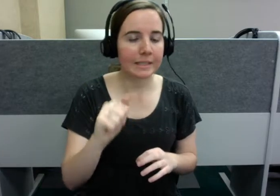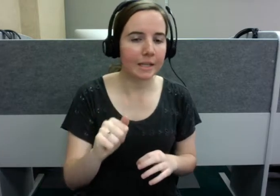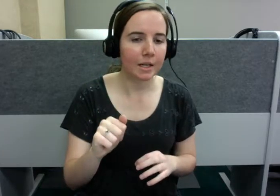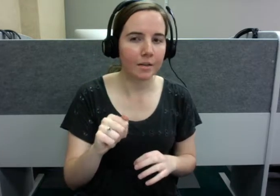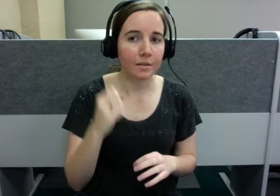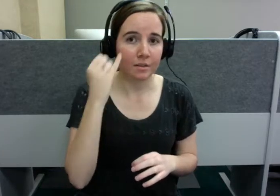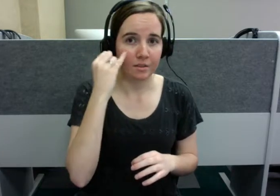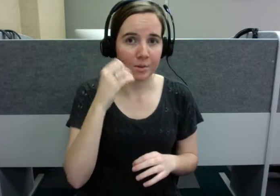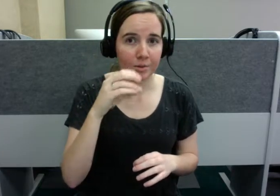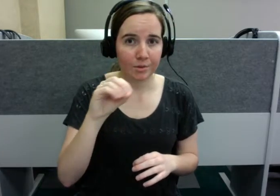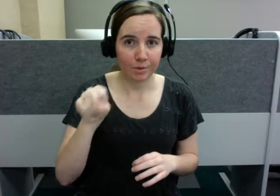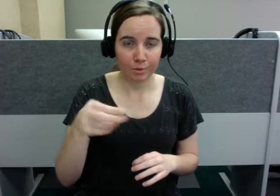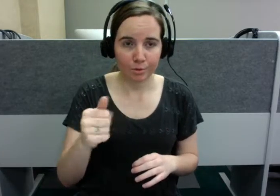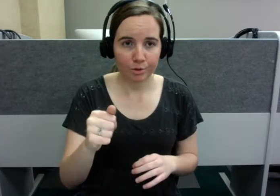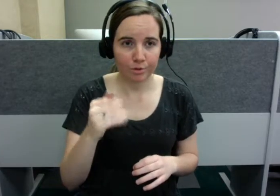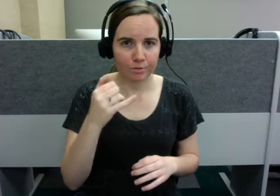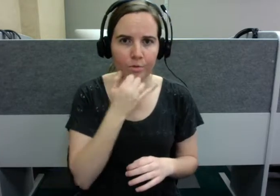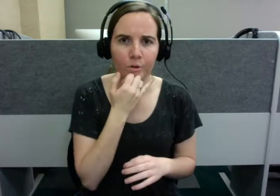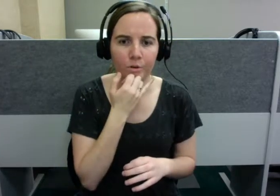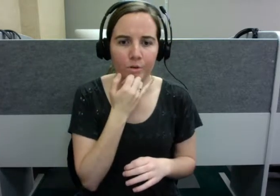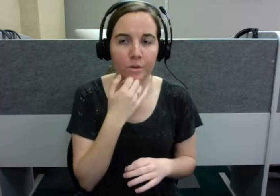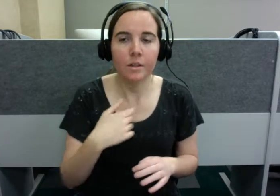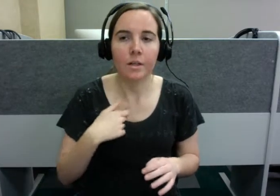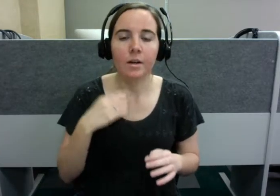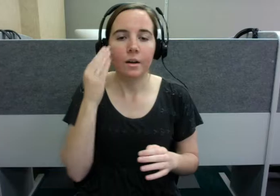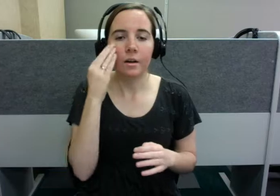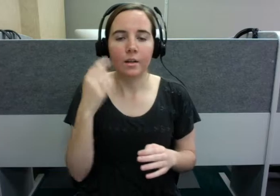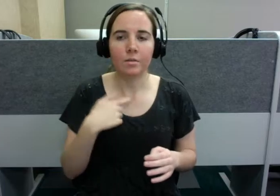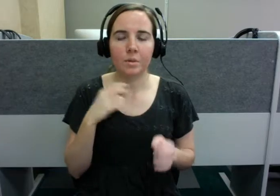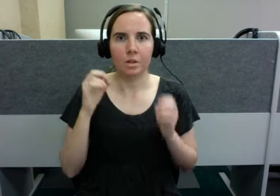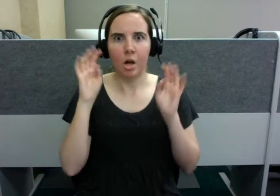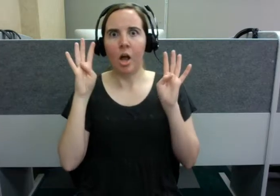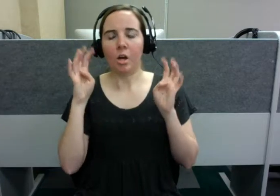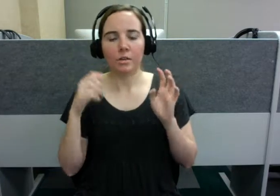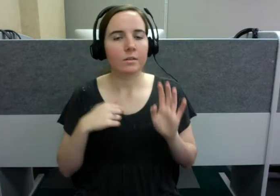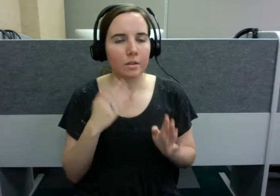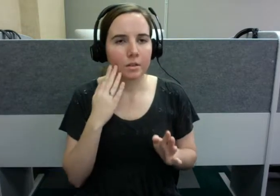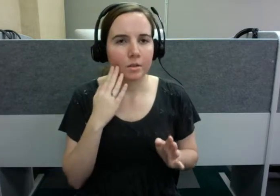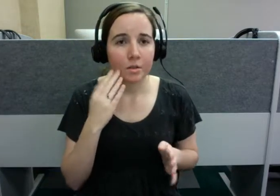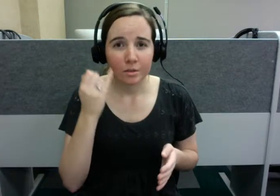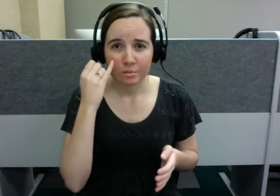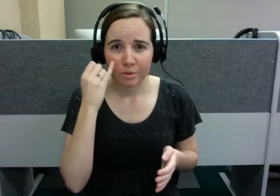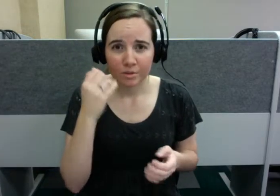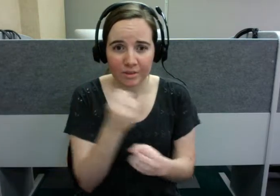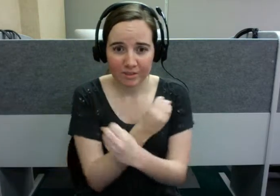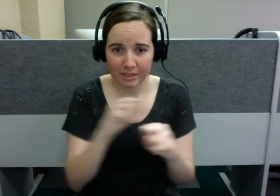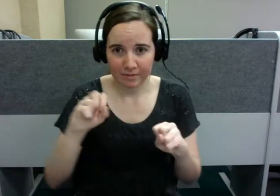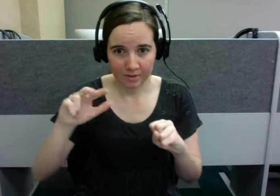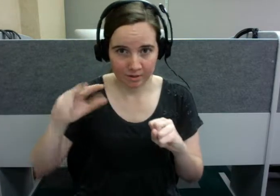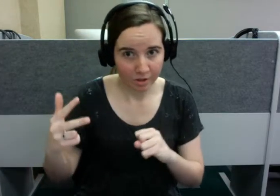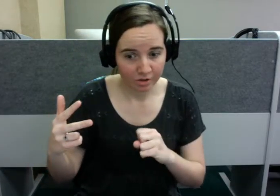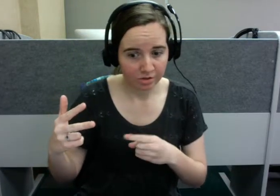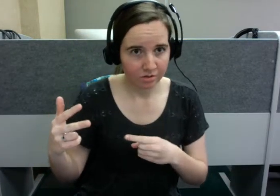wrong? This is heresy, what I'm about to say, but what if it's really safety third, right?